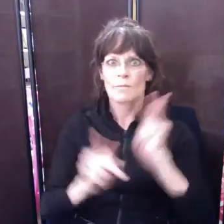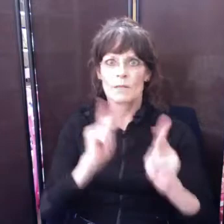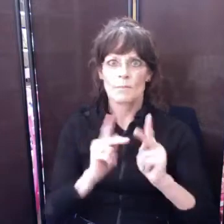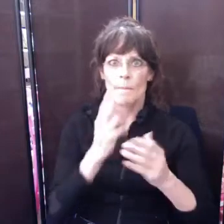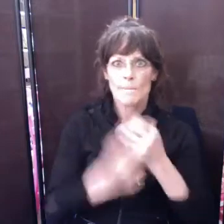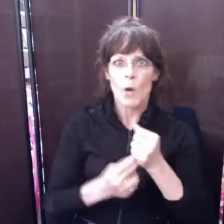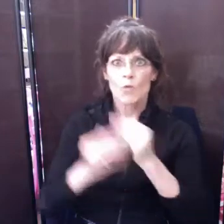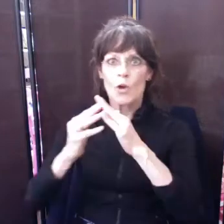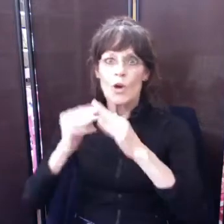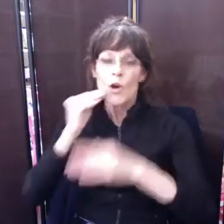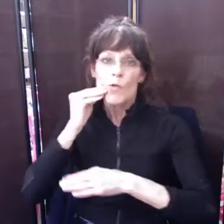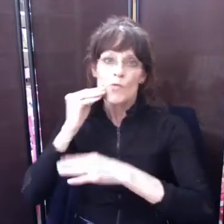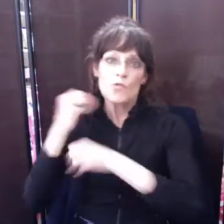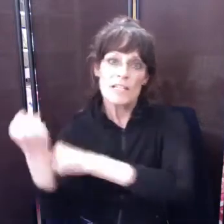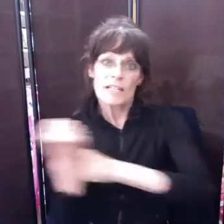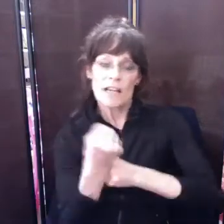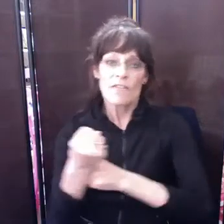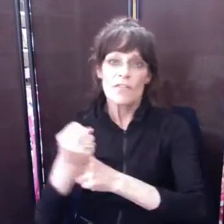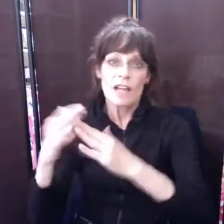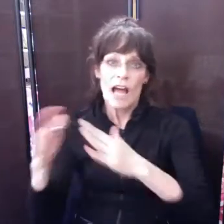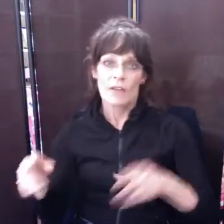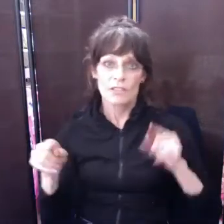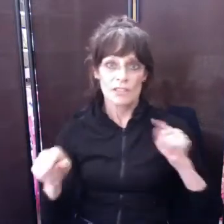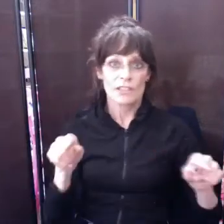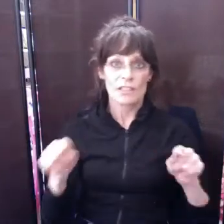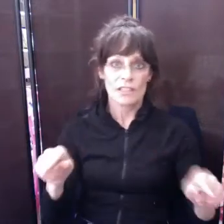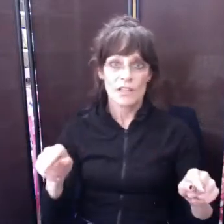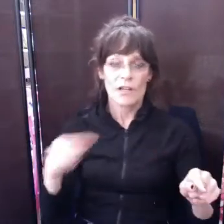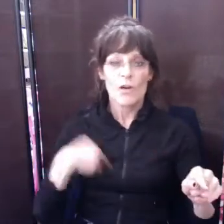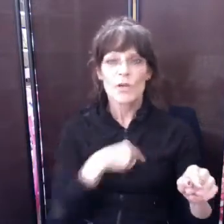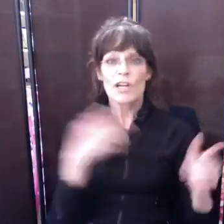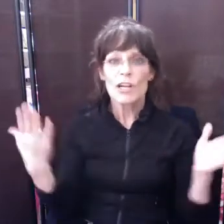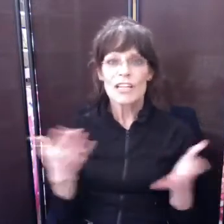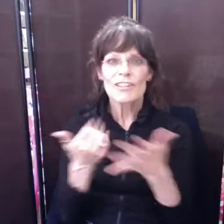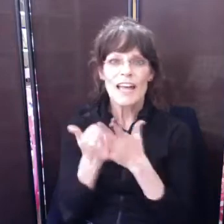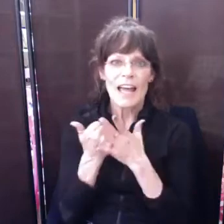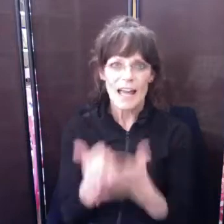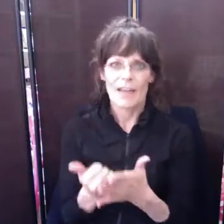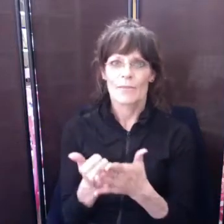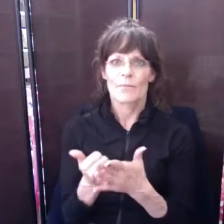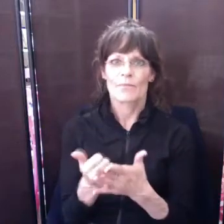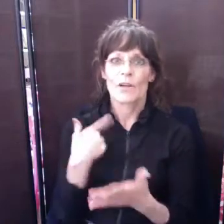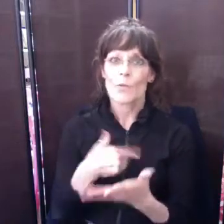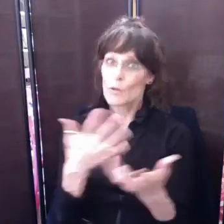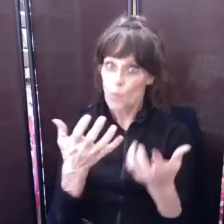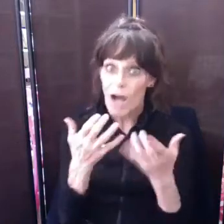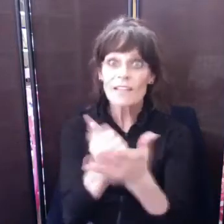here, I want to tell you this. We are here to help. And not only do we want to help, but our